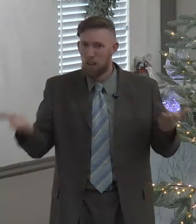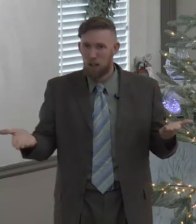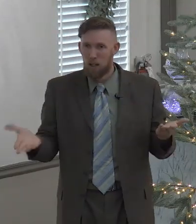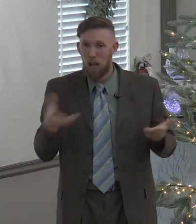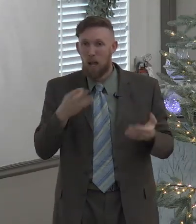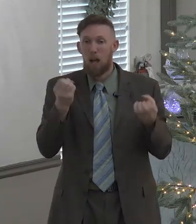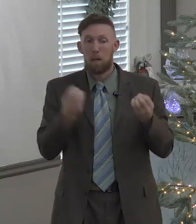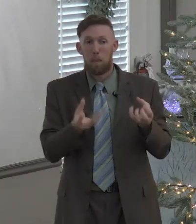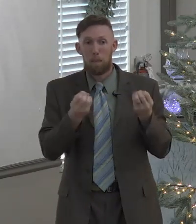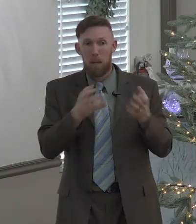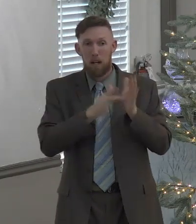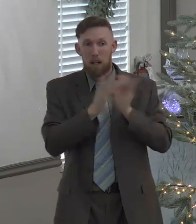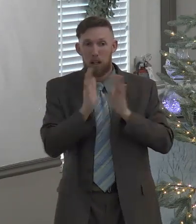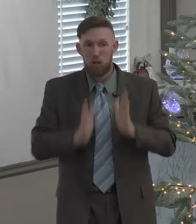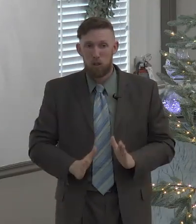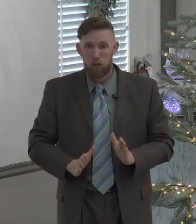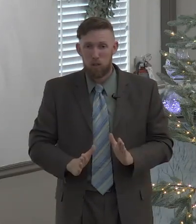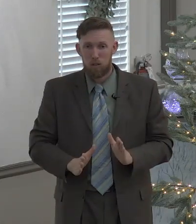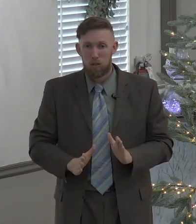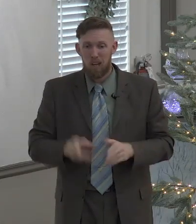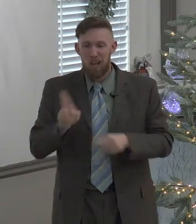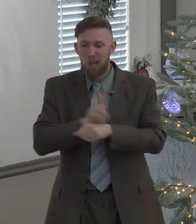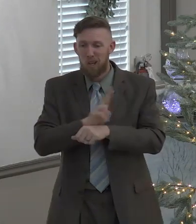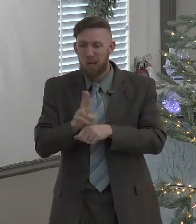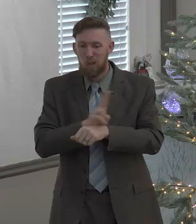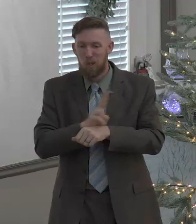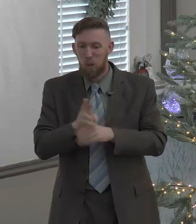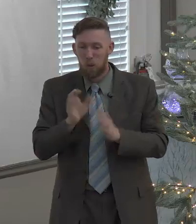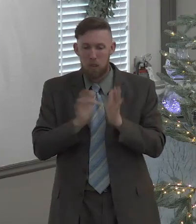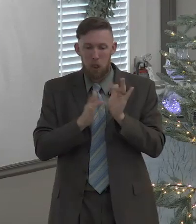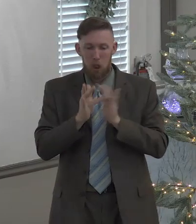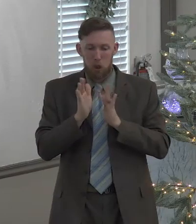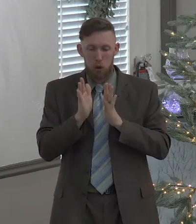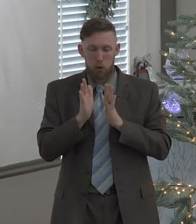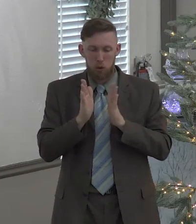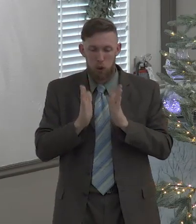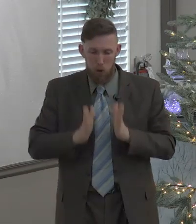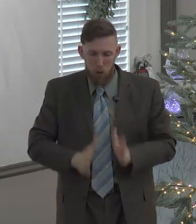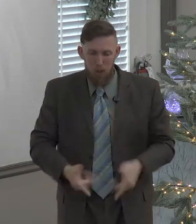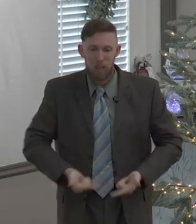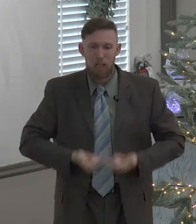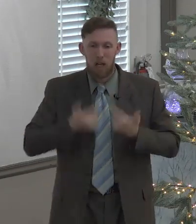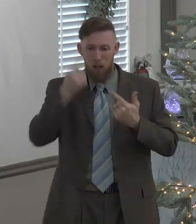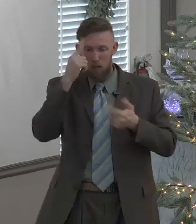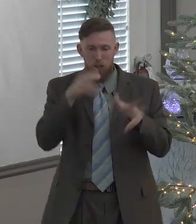I think Christians use Christianity for what they can get, not for what they can give.